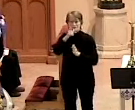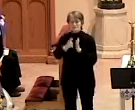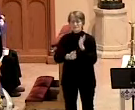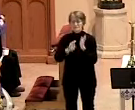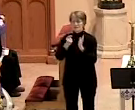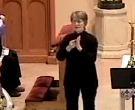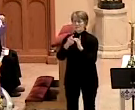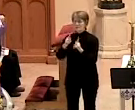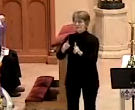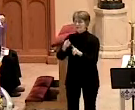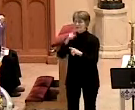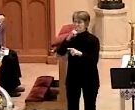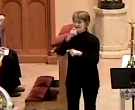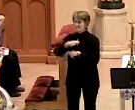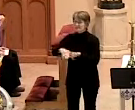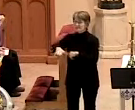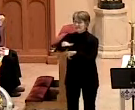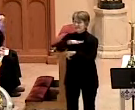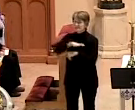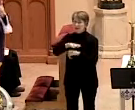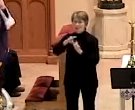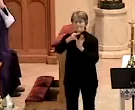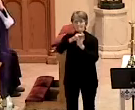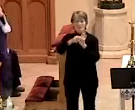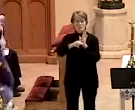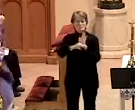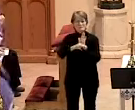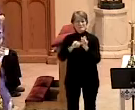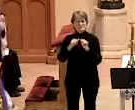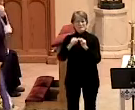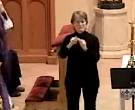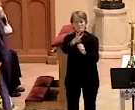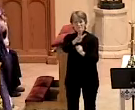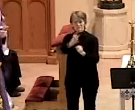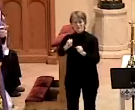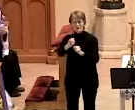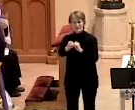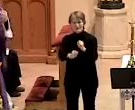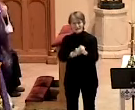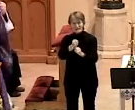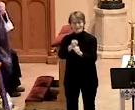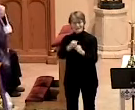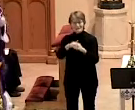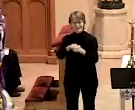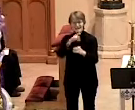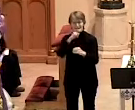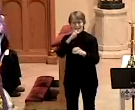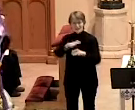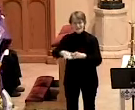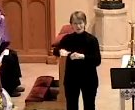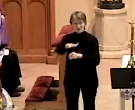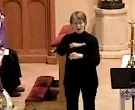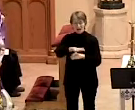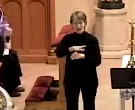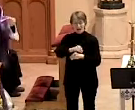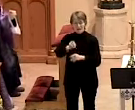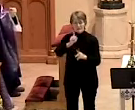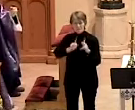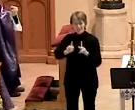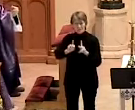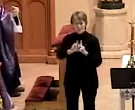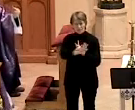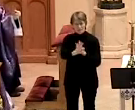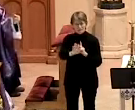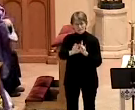desert. Moses, he spent 40 years in the desert, and the people had